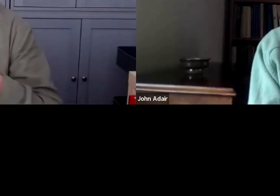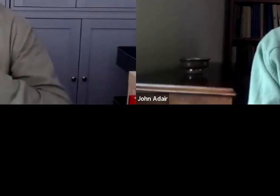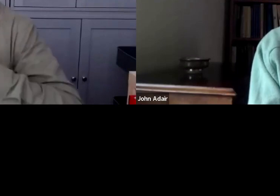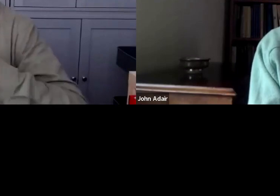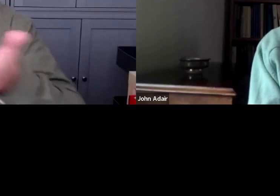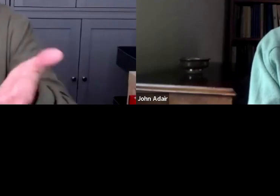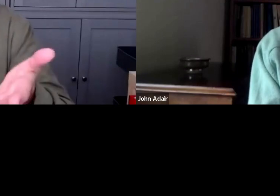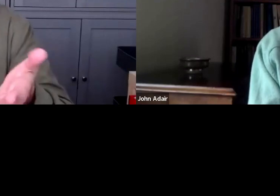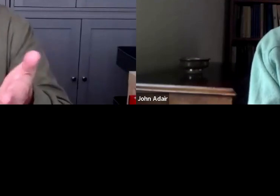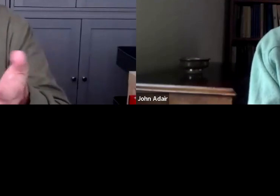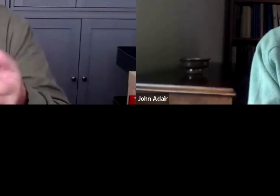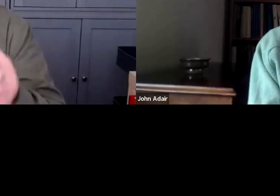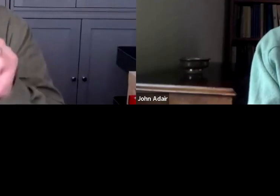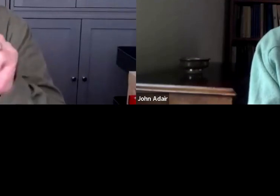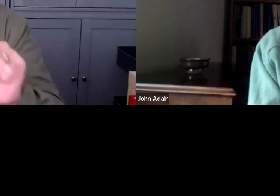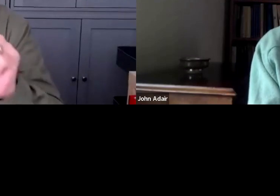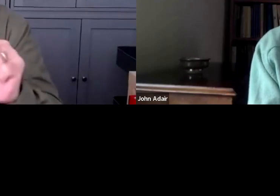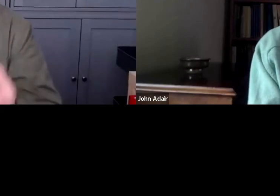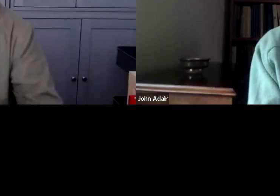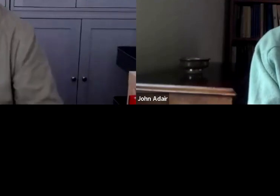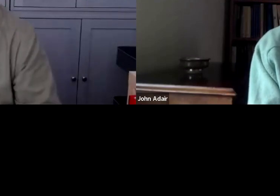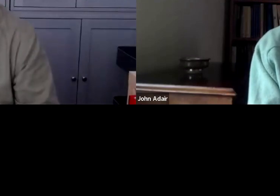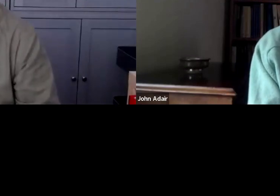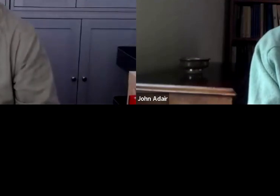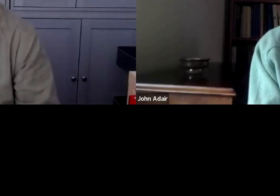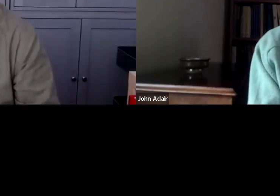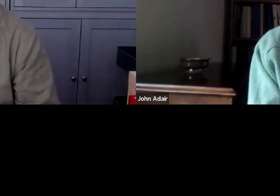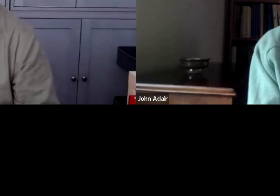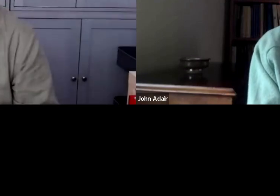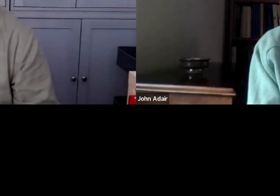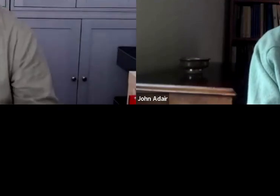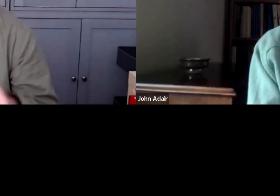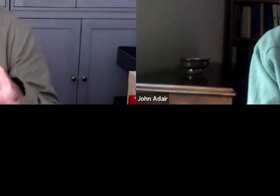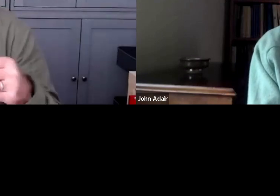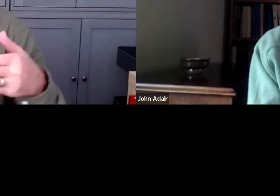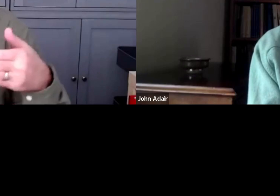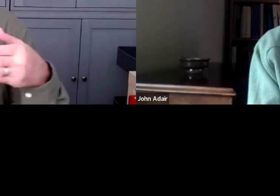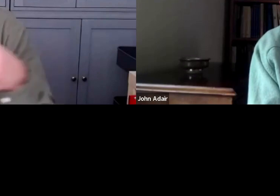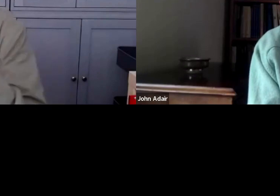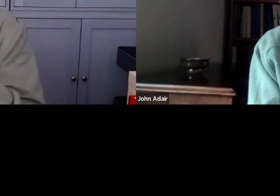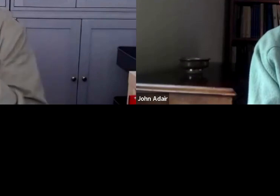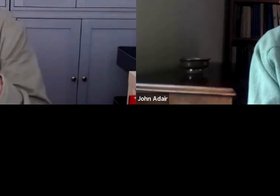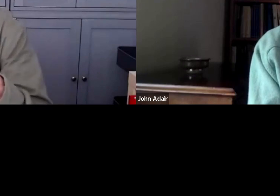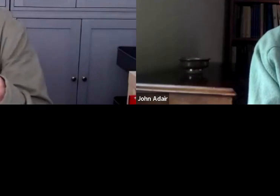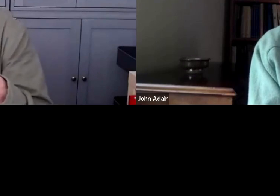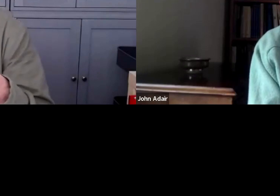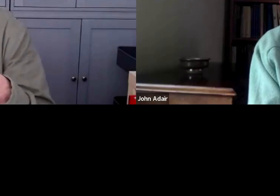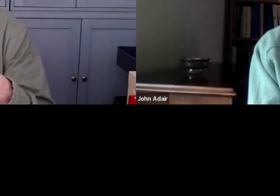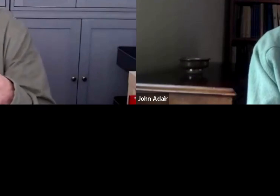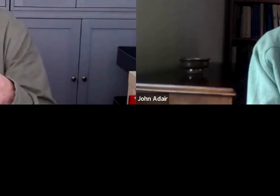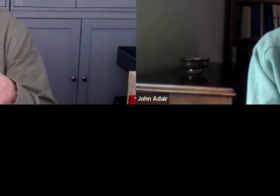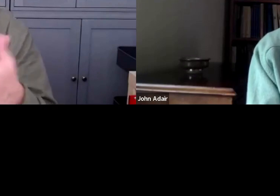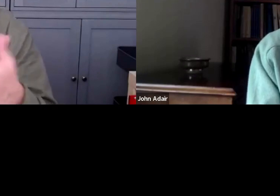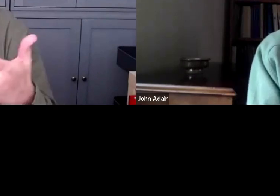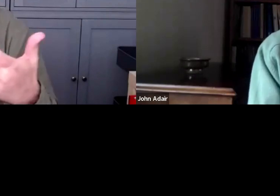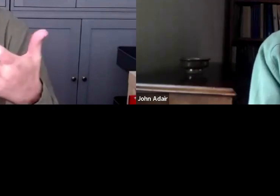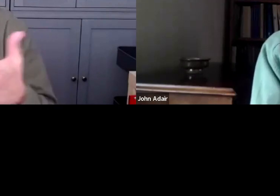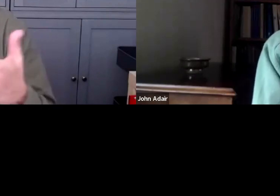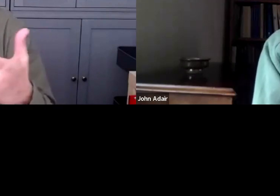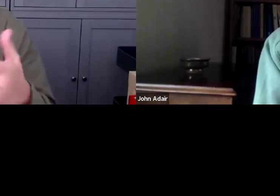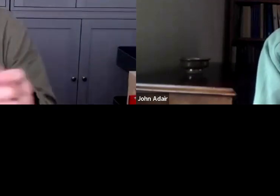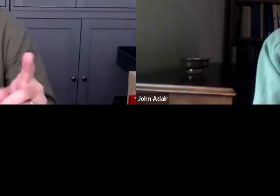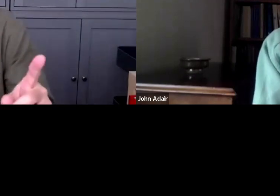John, thank you for that introduction to your philosophy, the philosophy of